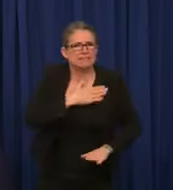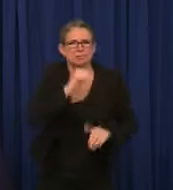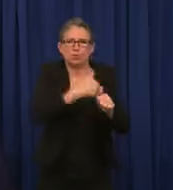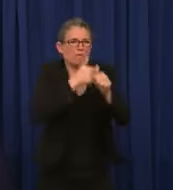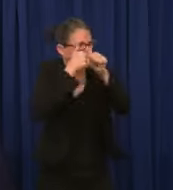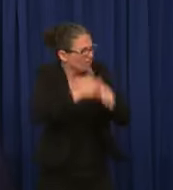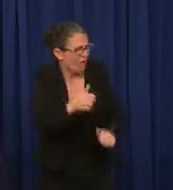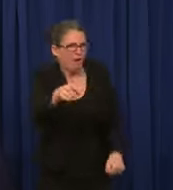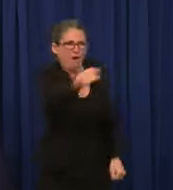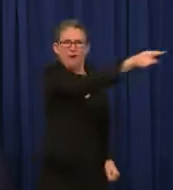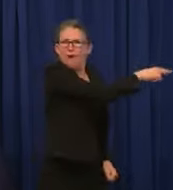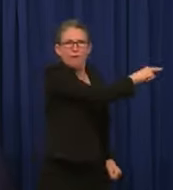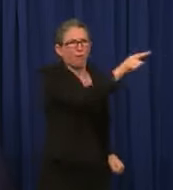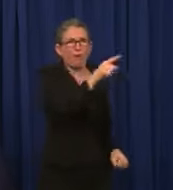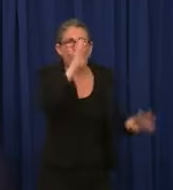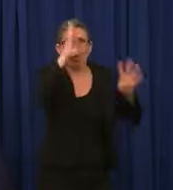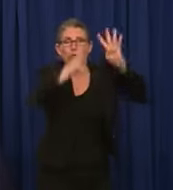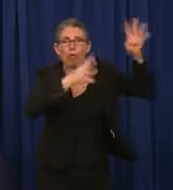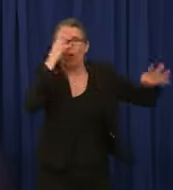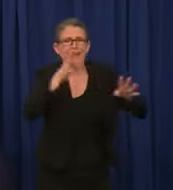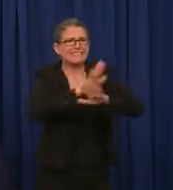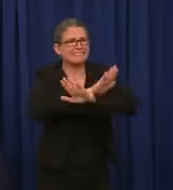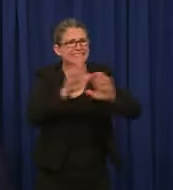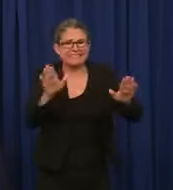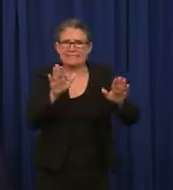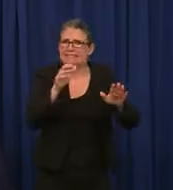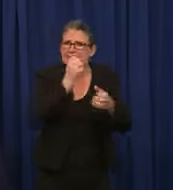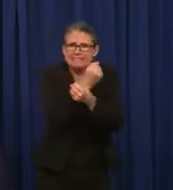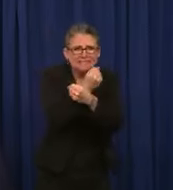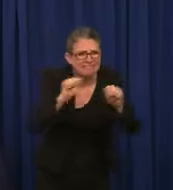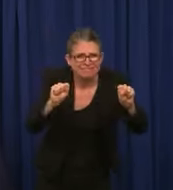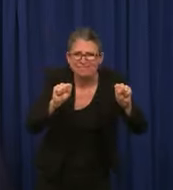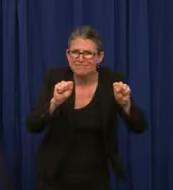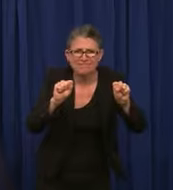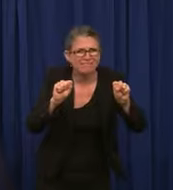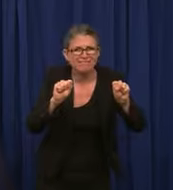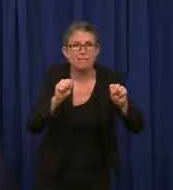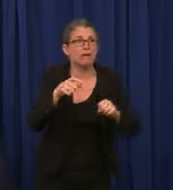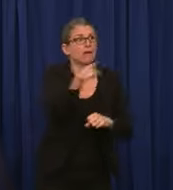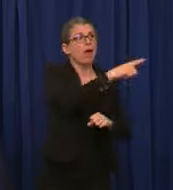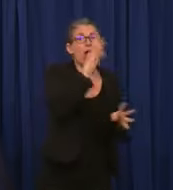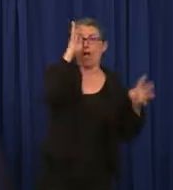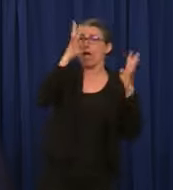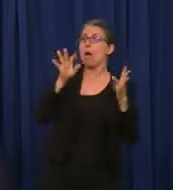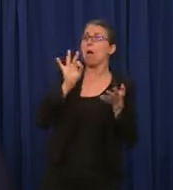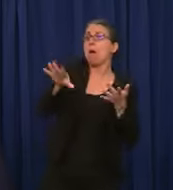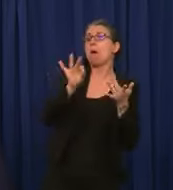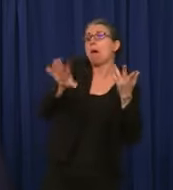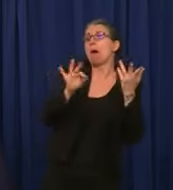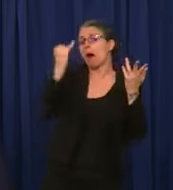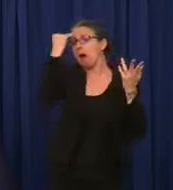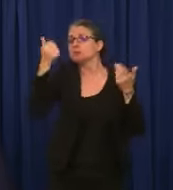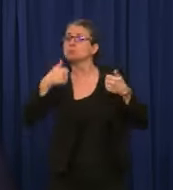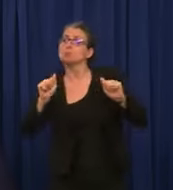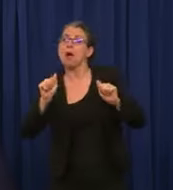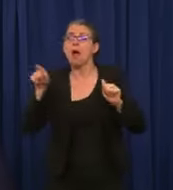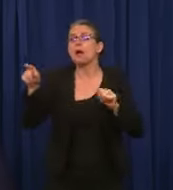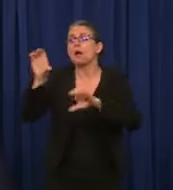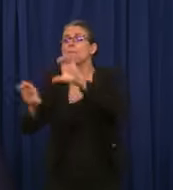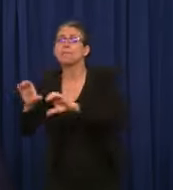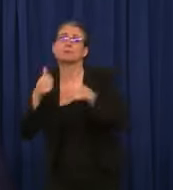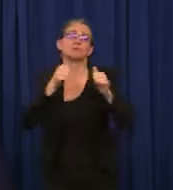just talking about scammers and hucksters and charlatans. I'm also talking about individuals who